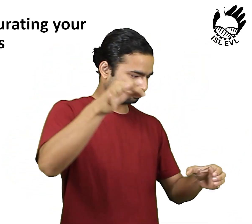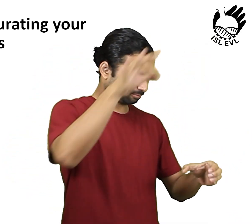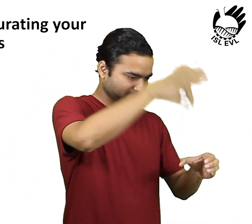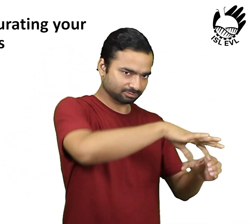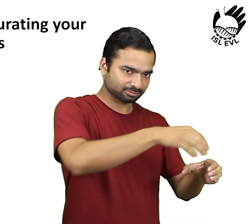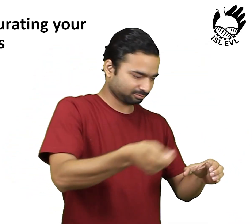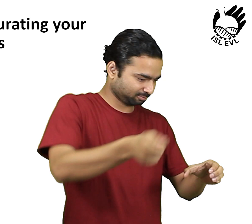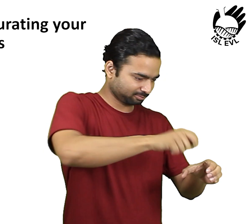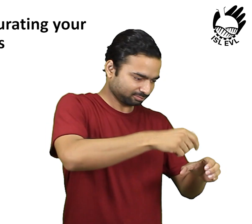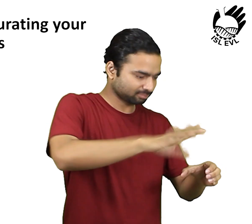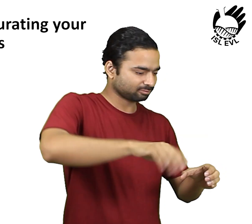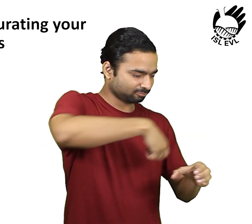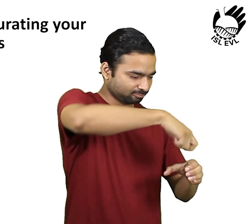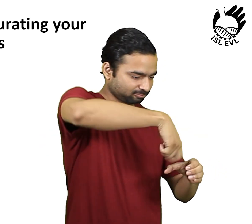Dissolving and saturating your samples.